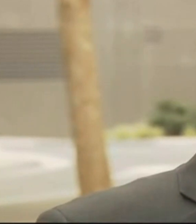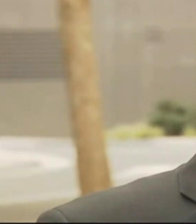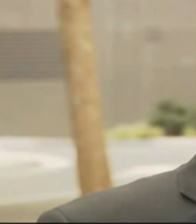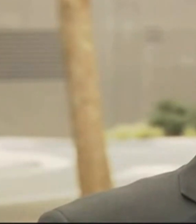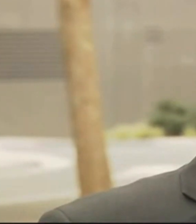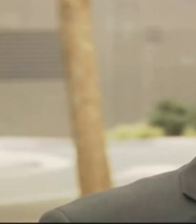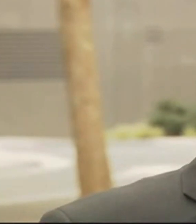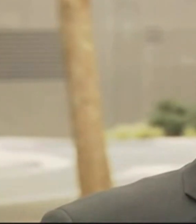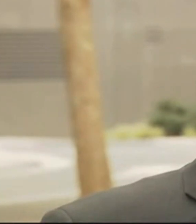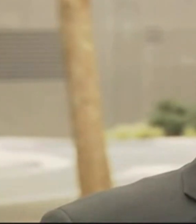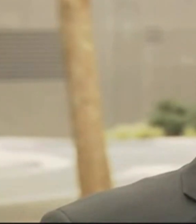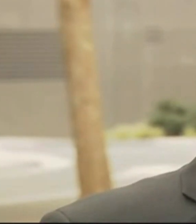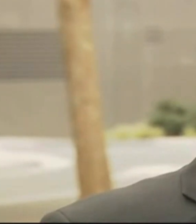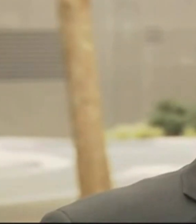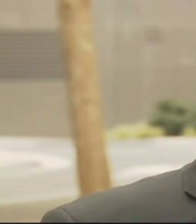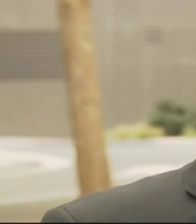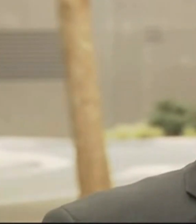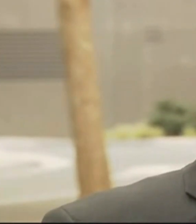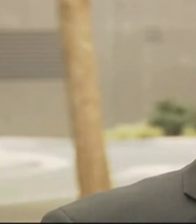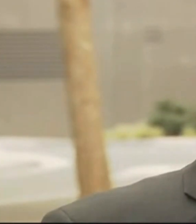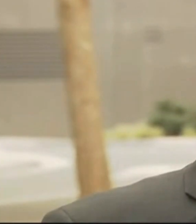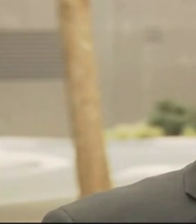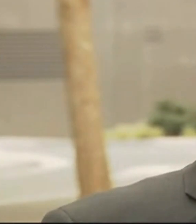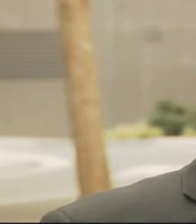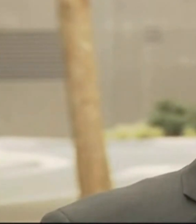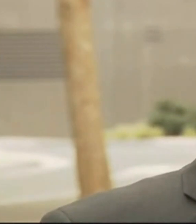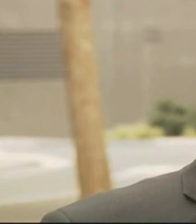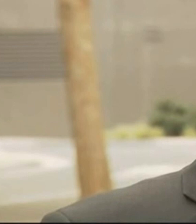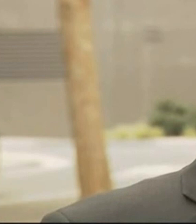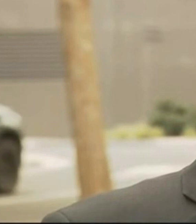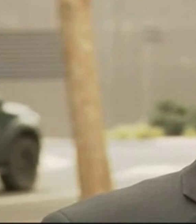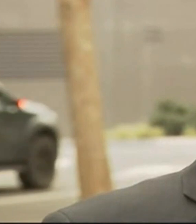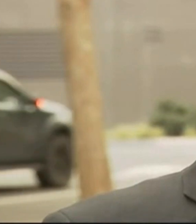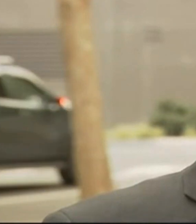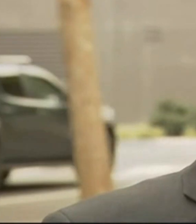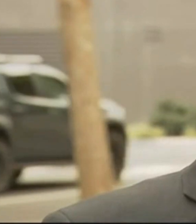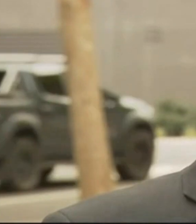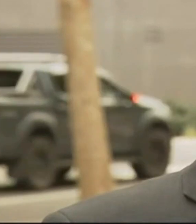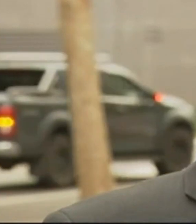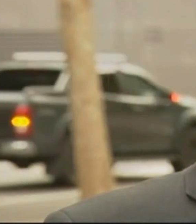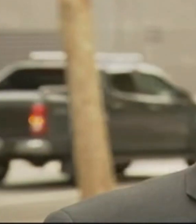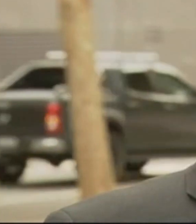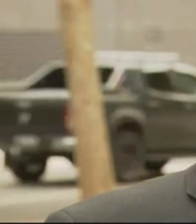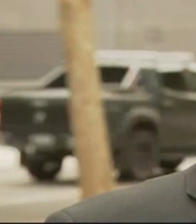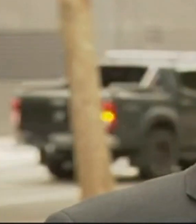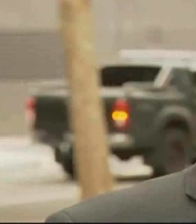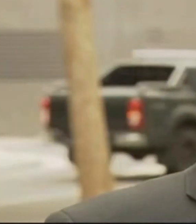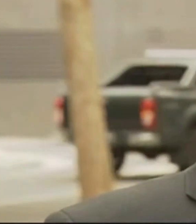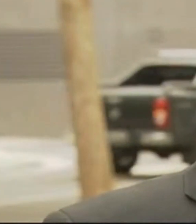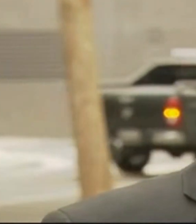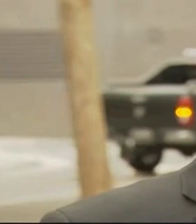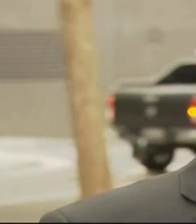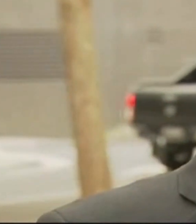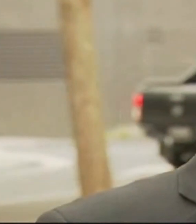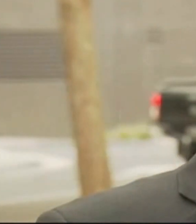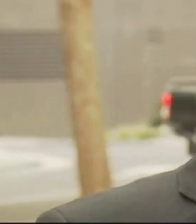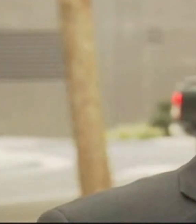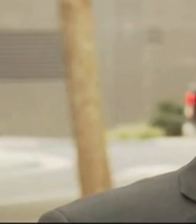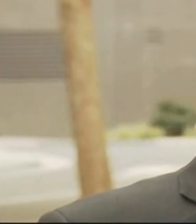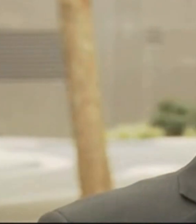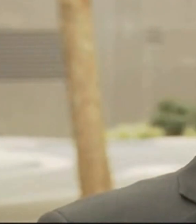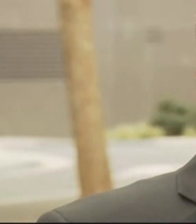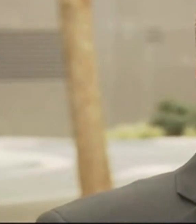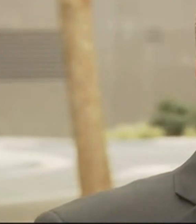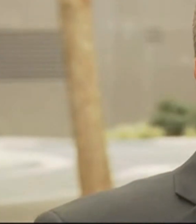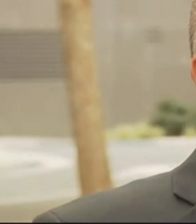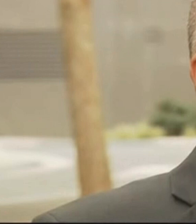mean, as I said before, these penalties, the financial burden that might come with the penalty, but also the risk of a custodial